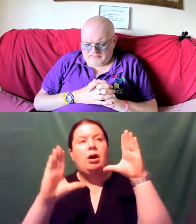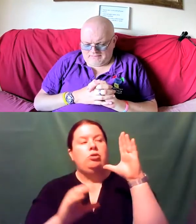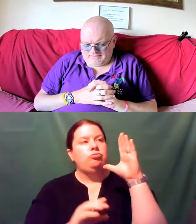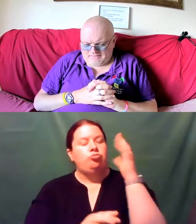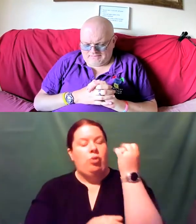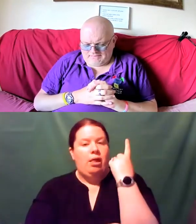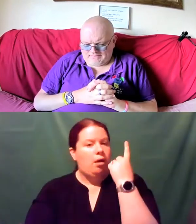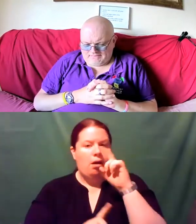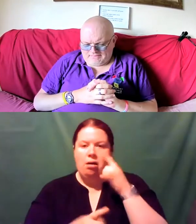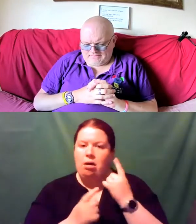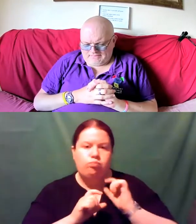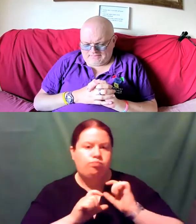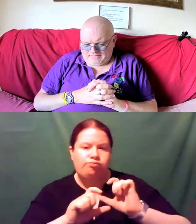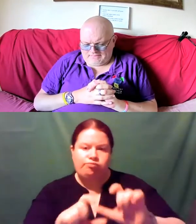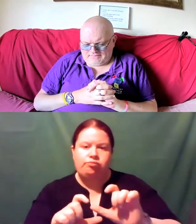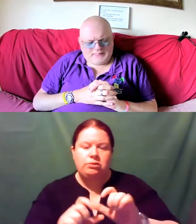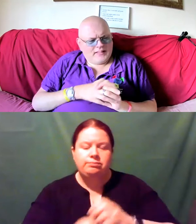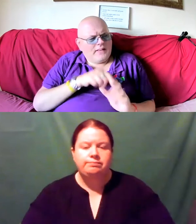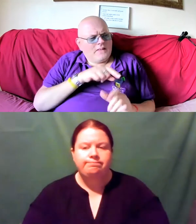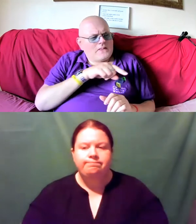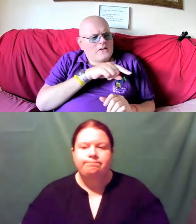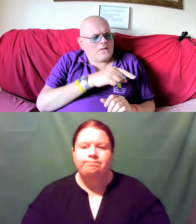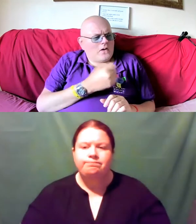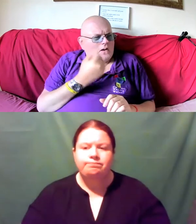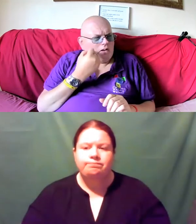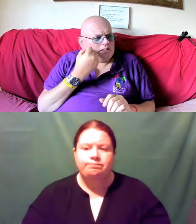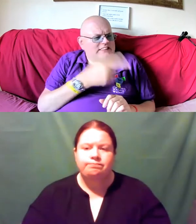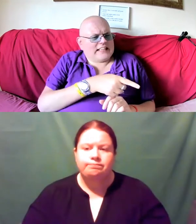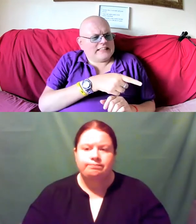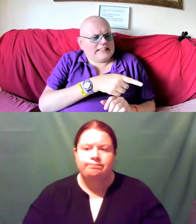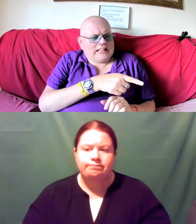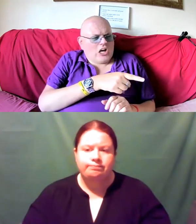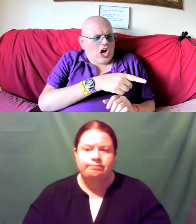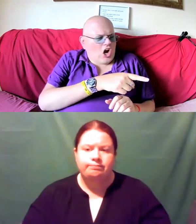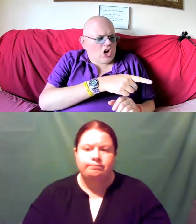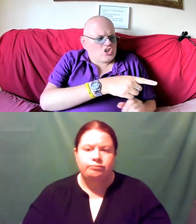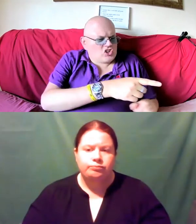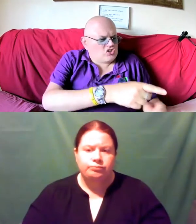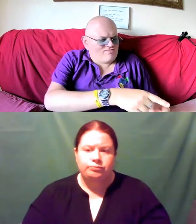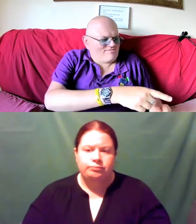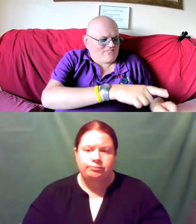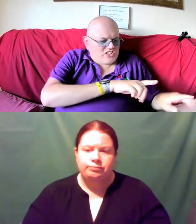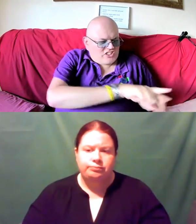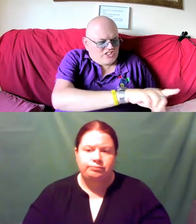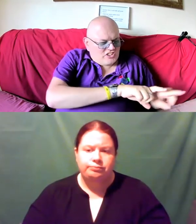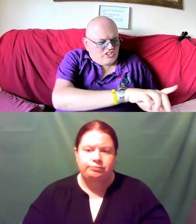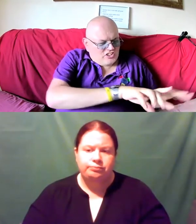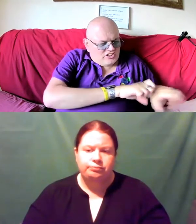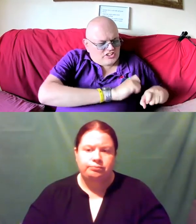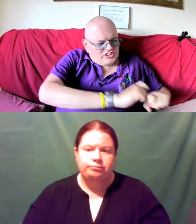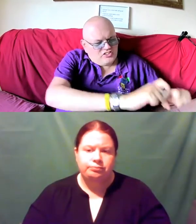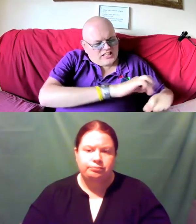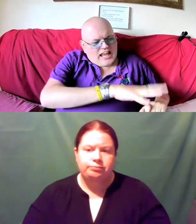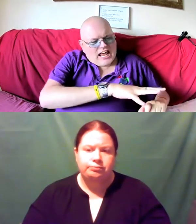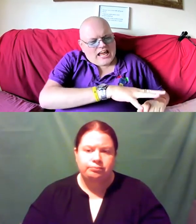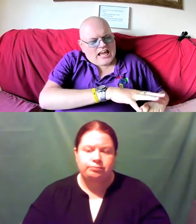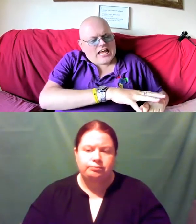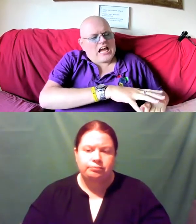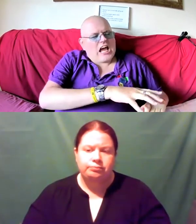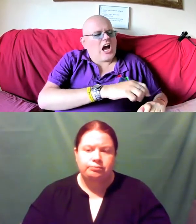I can't go through with this? It was a growing realization. I was lucky to have an excellent spiritual director. I also had some